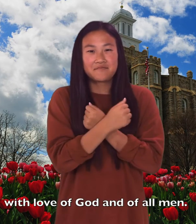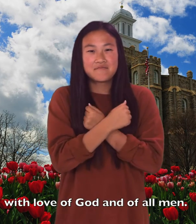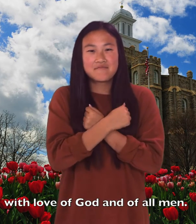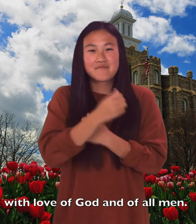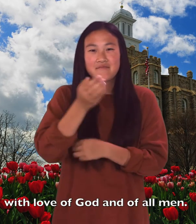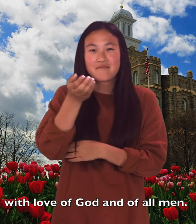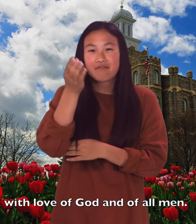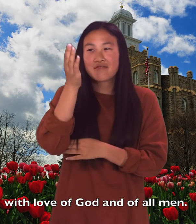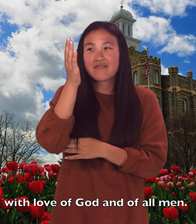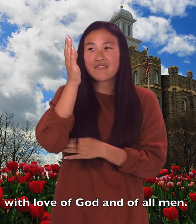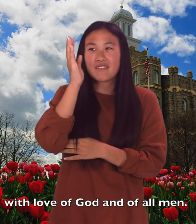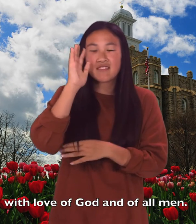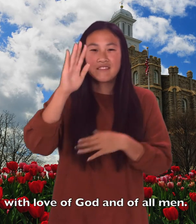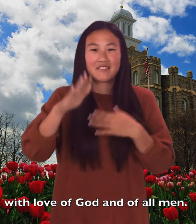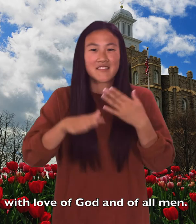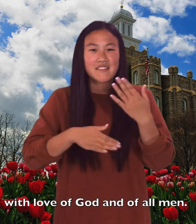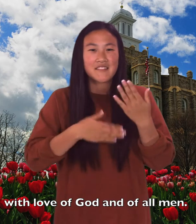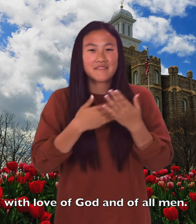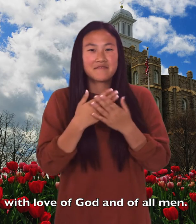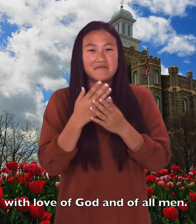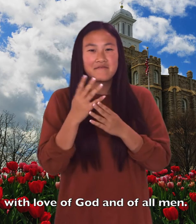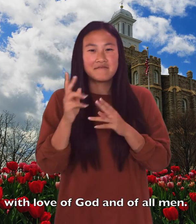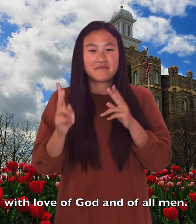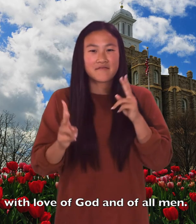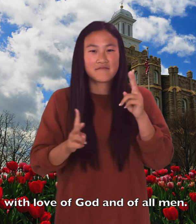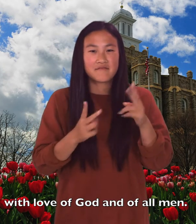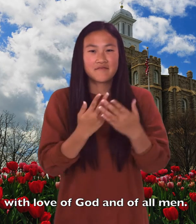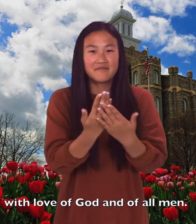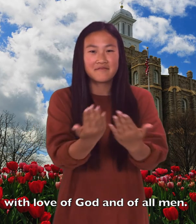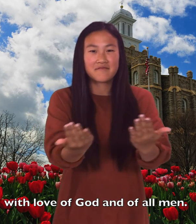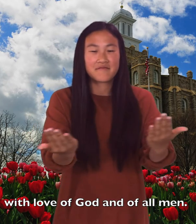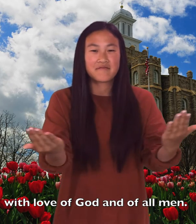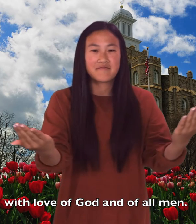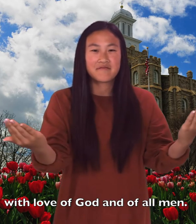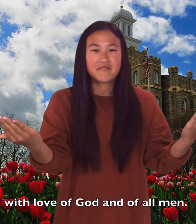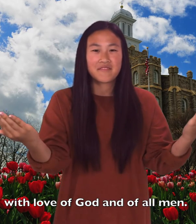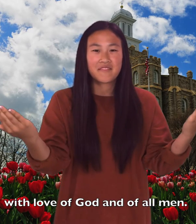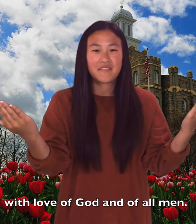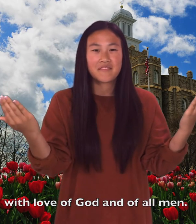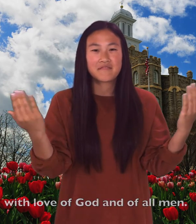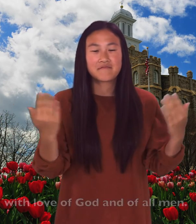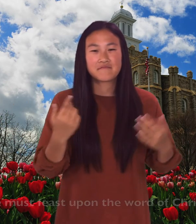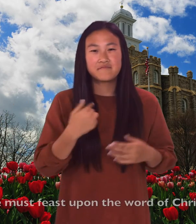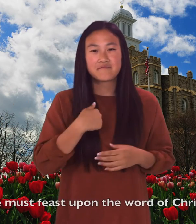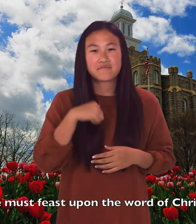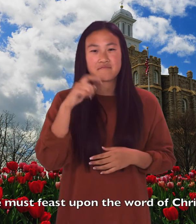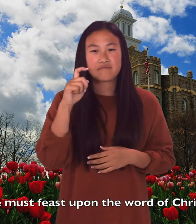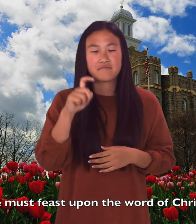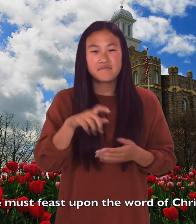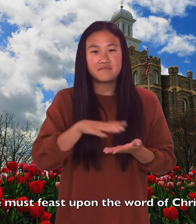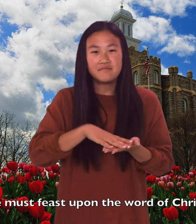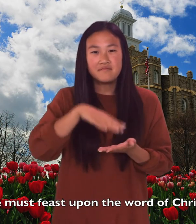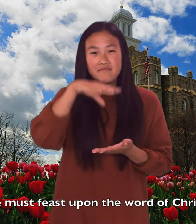love of God and of all men We must feast